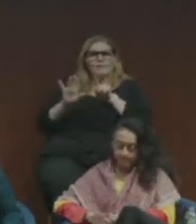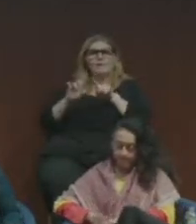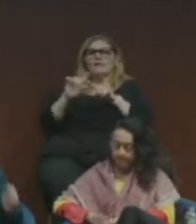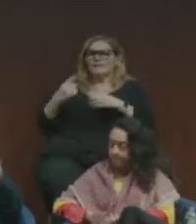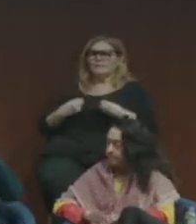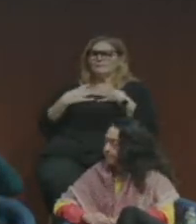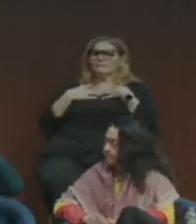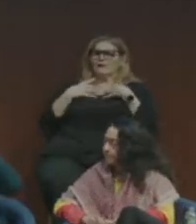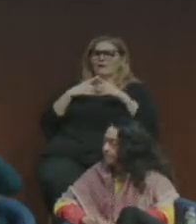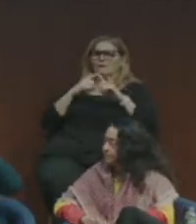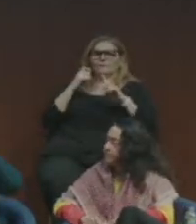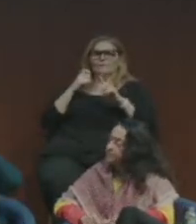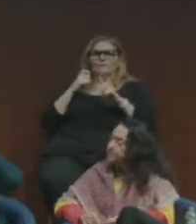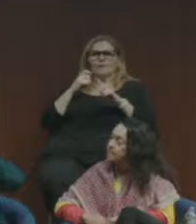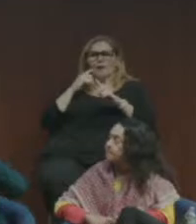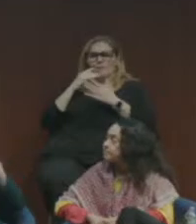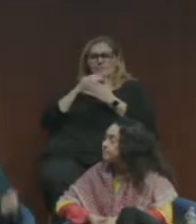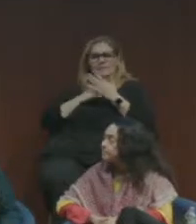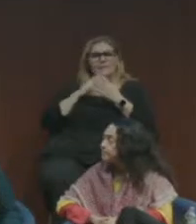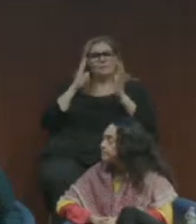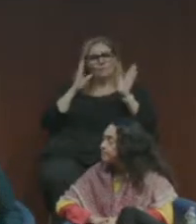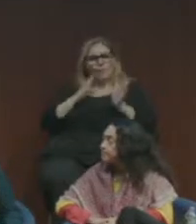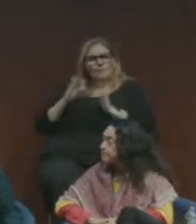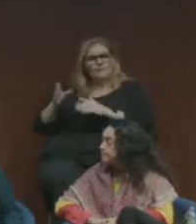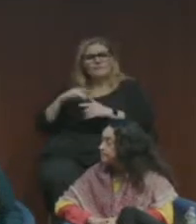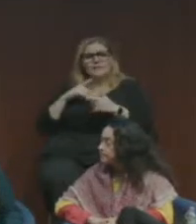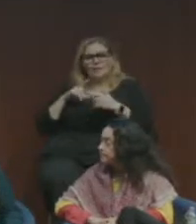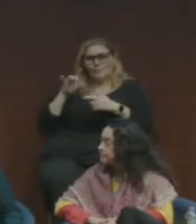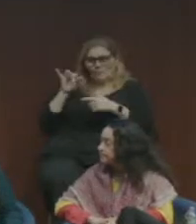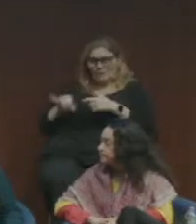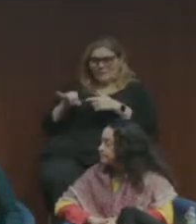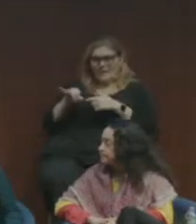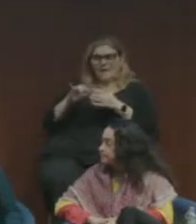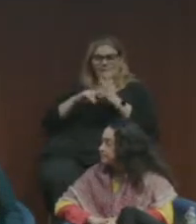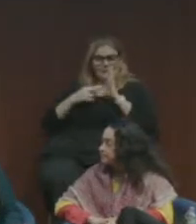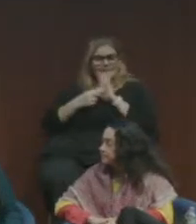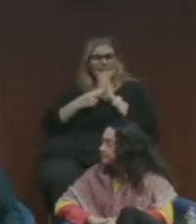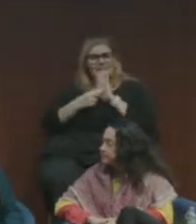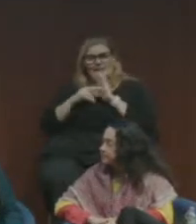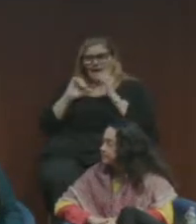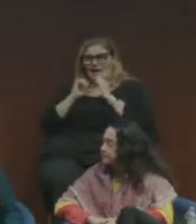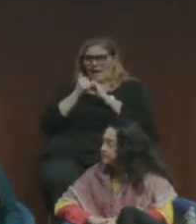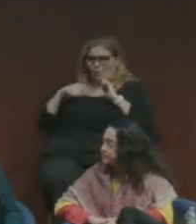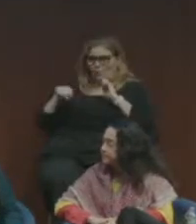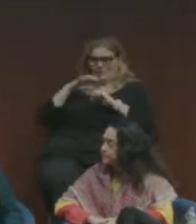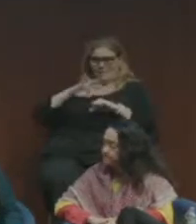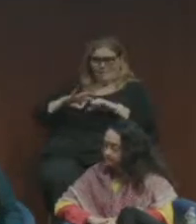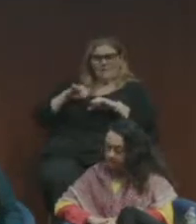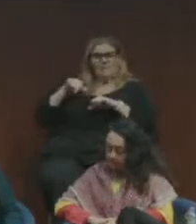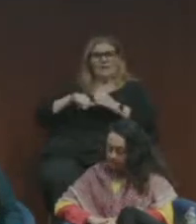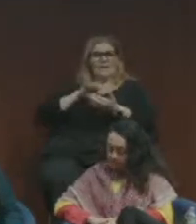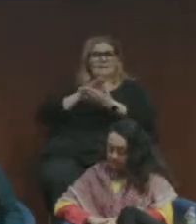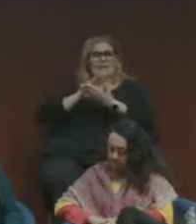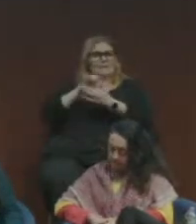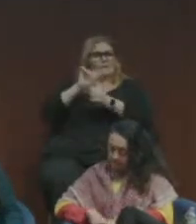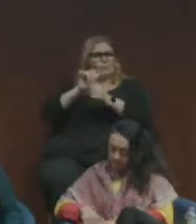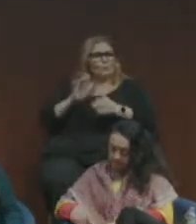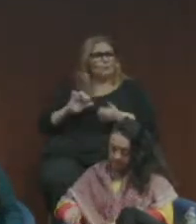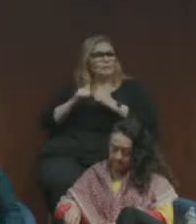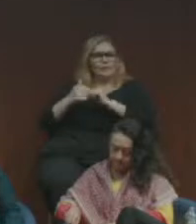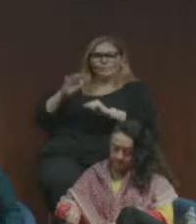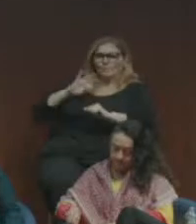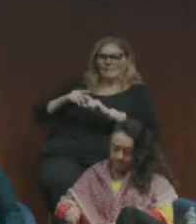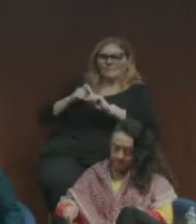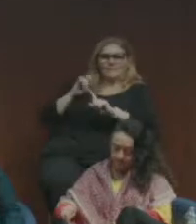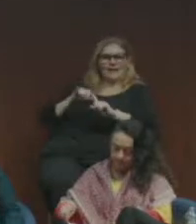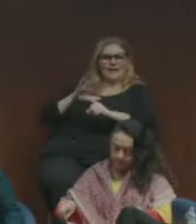inspired from the lessons of organizing and what that can do, and how we can benefit as academic workers